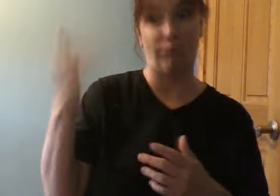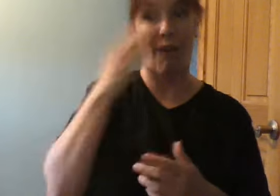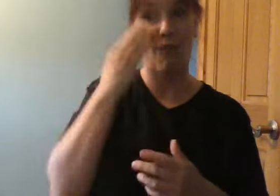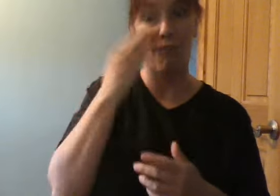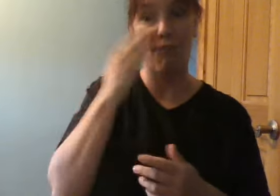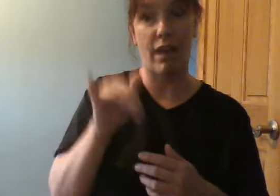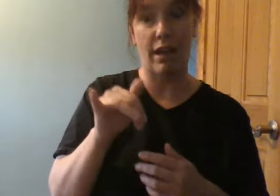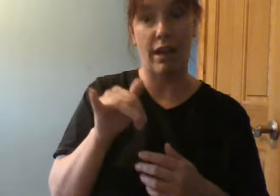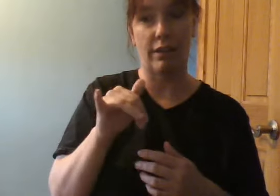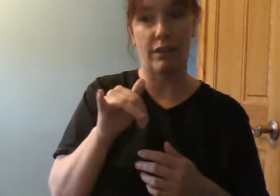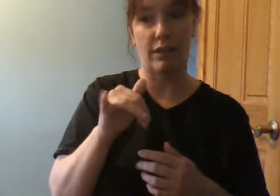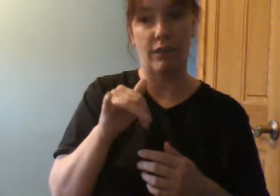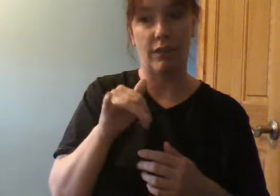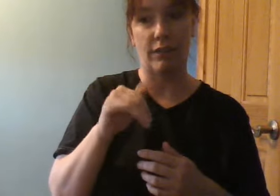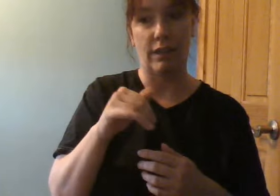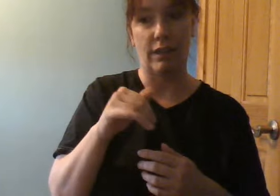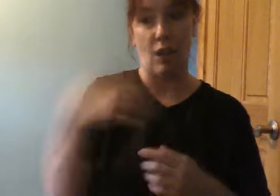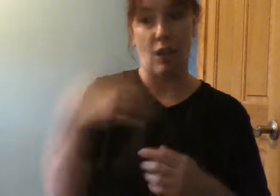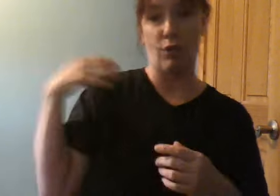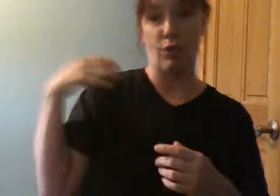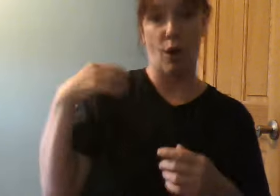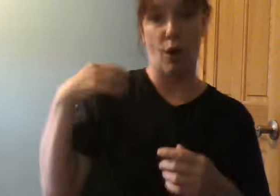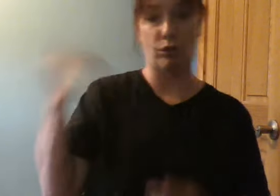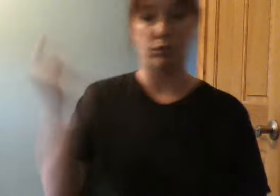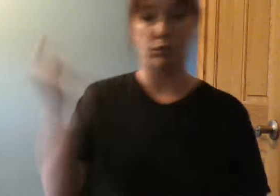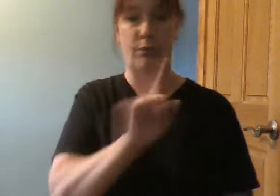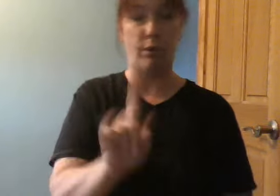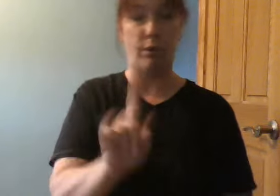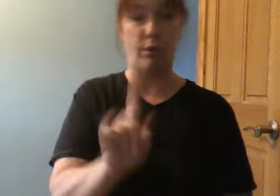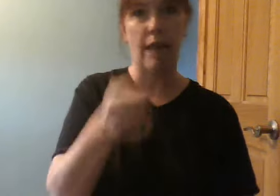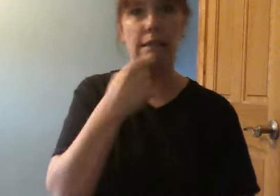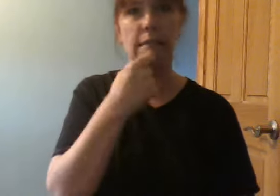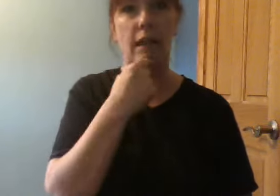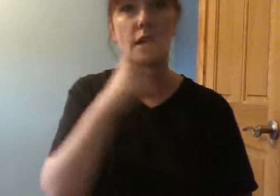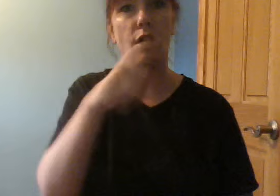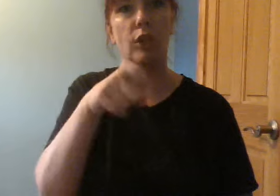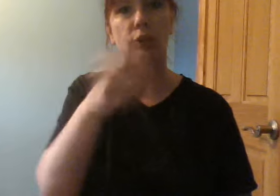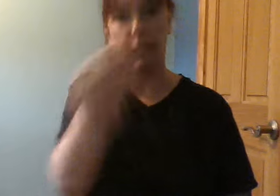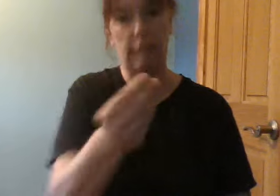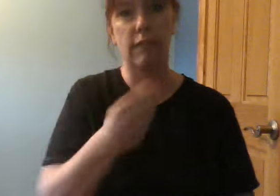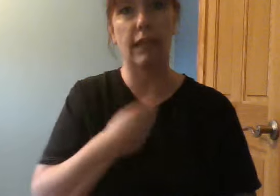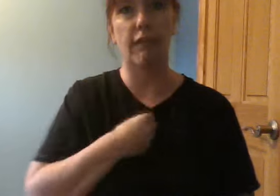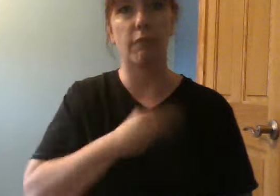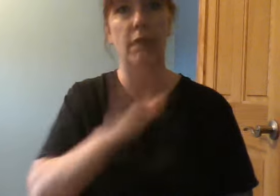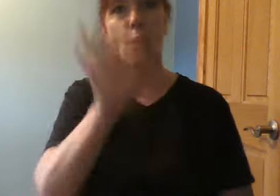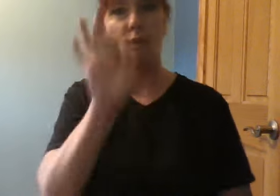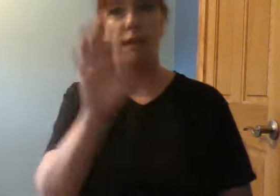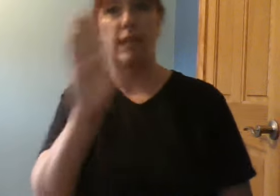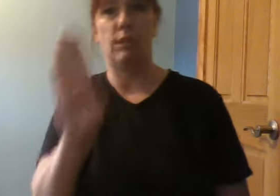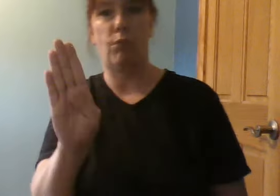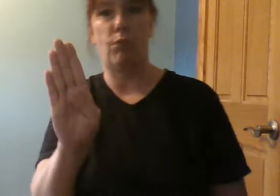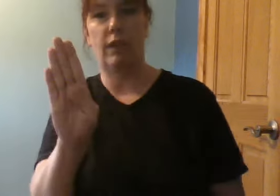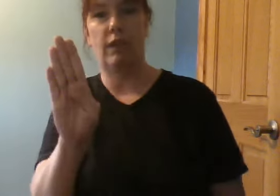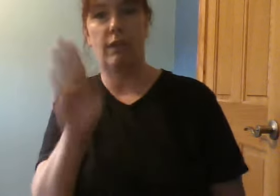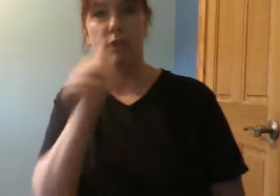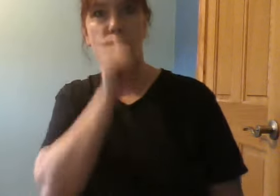girls and said, you have to give me your Facebook password. I read this all the time, where even at some universities and places of education, kids